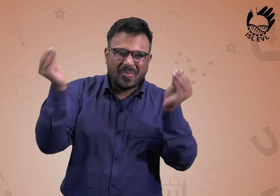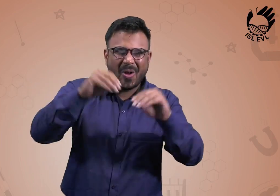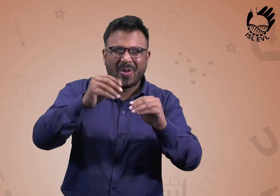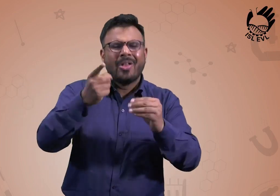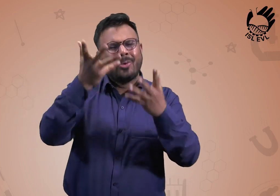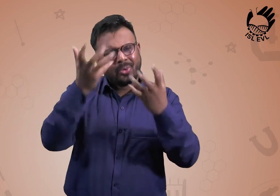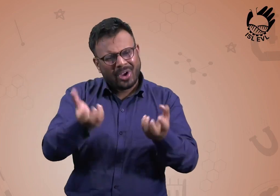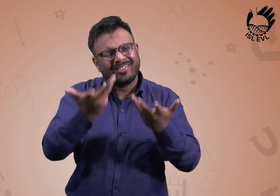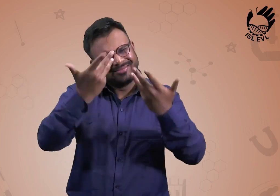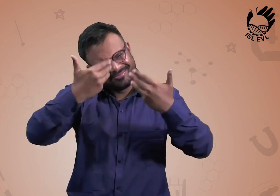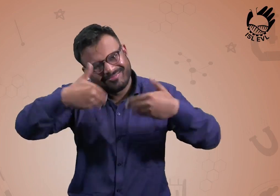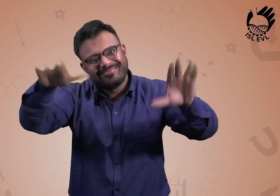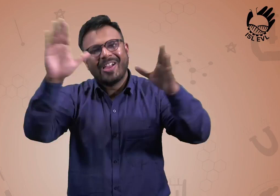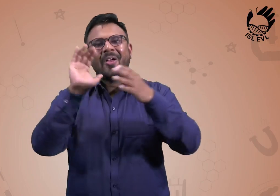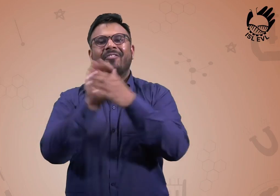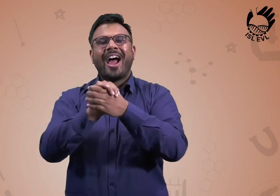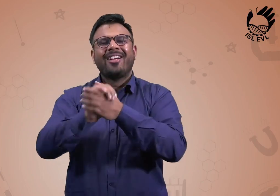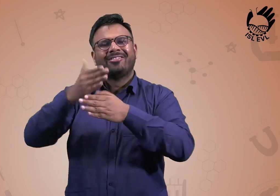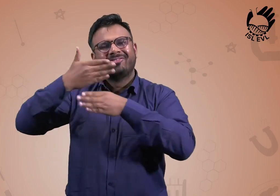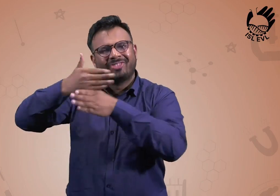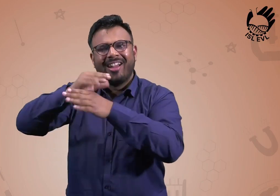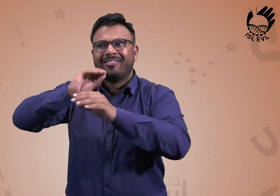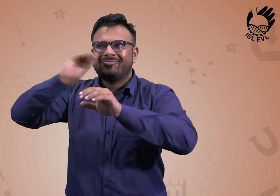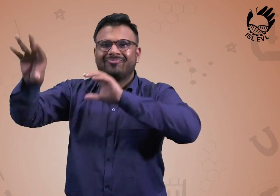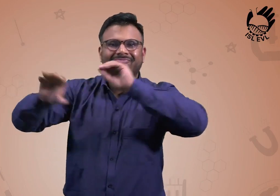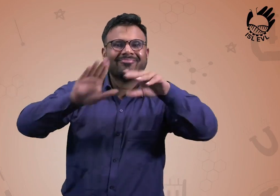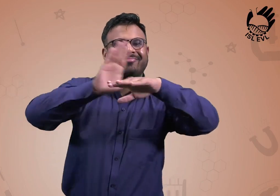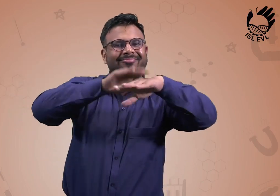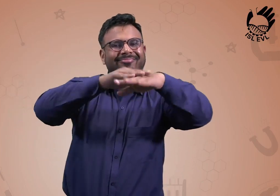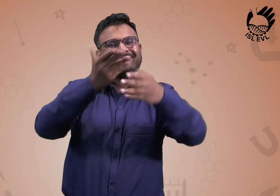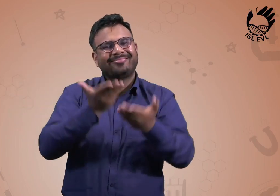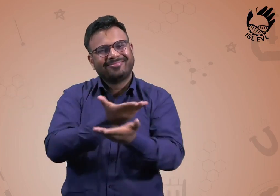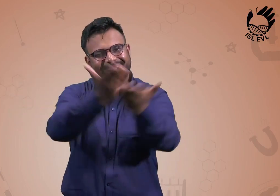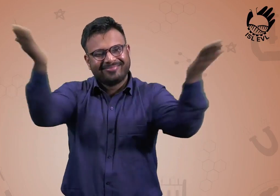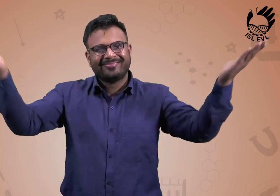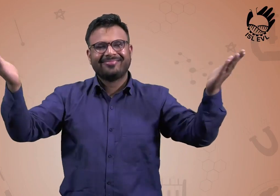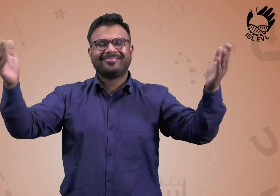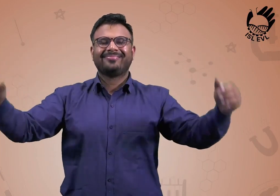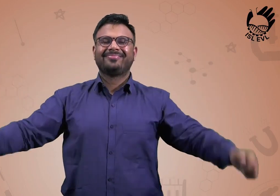enjoyed this lesson. Do learn more and share with your friends.